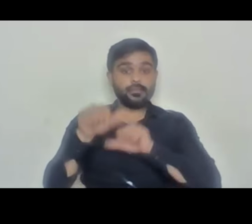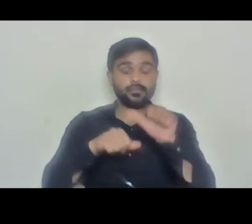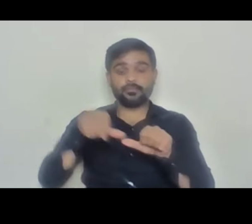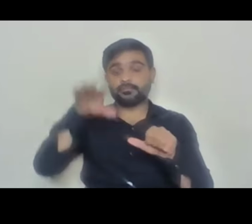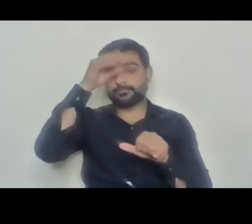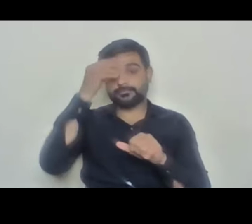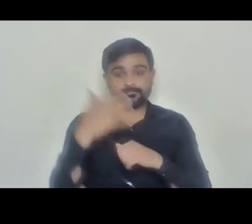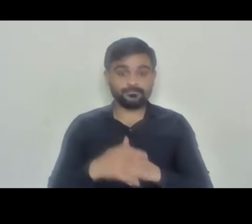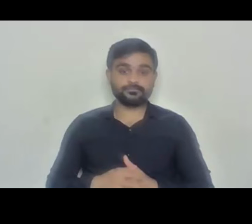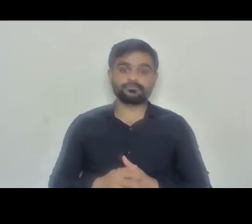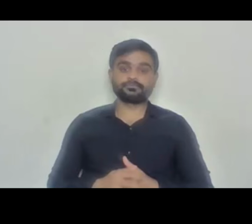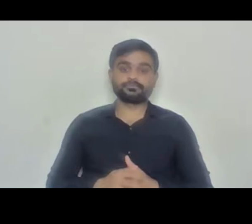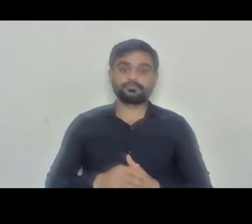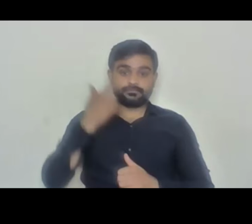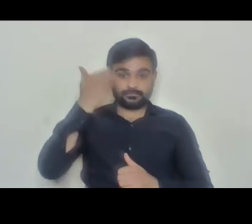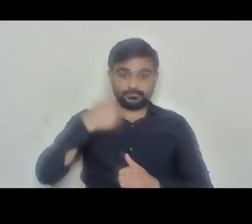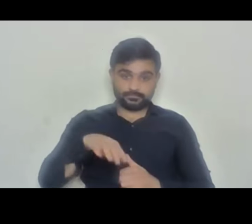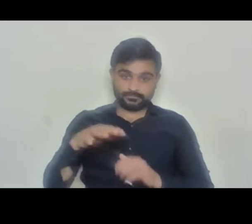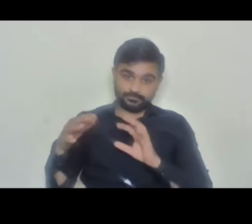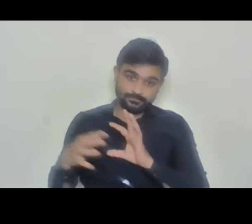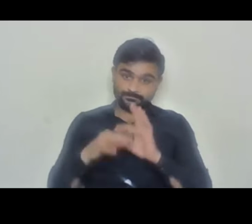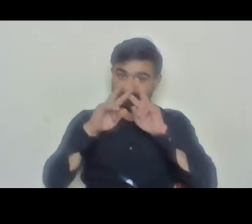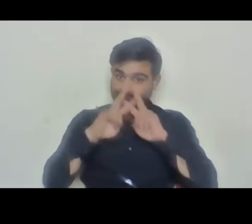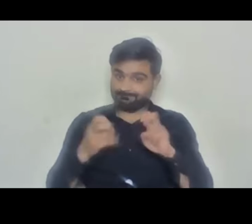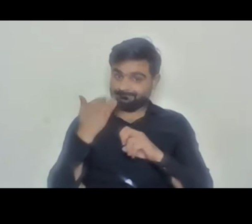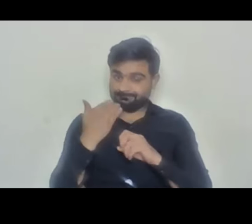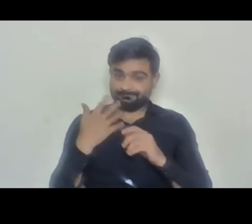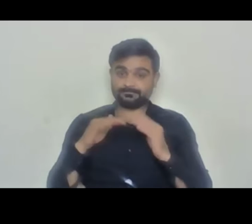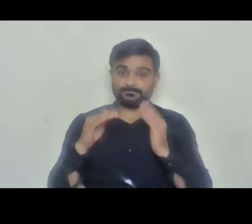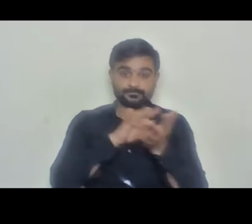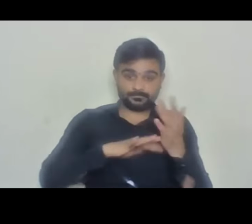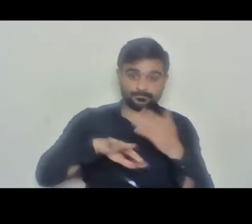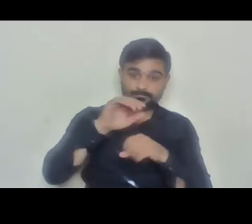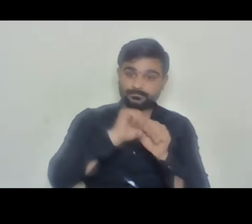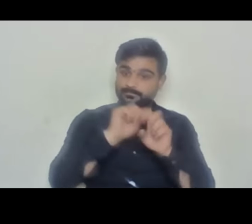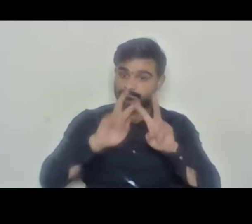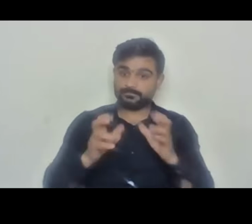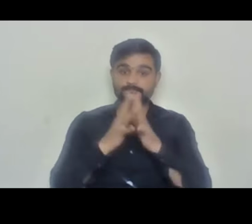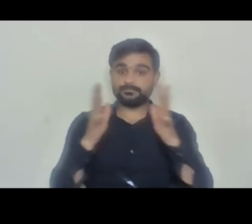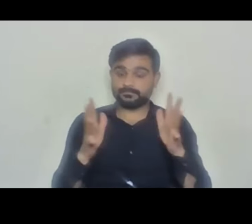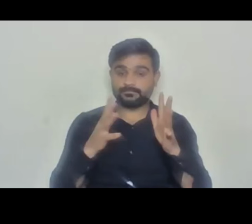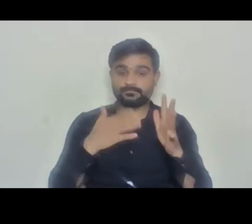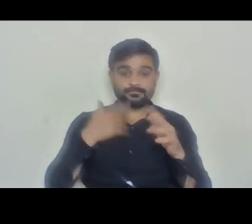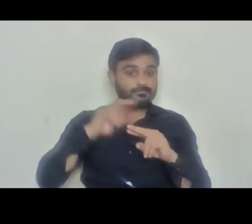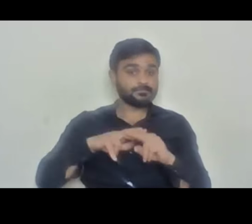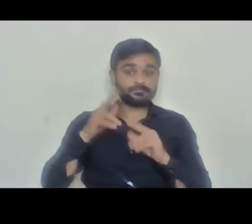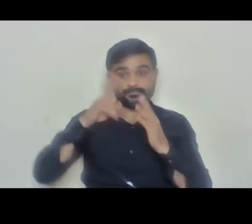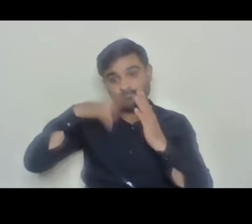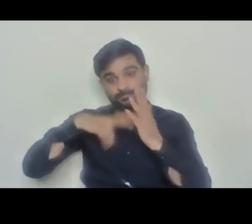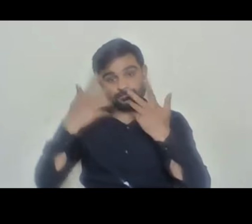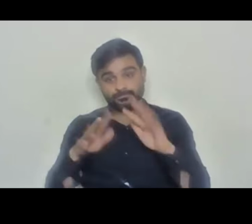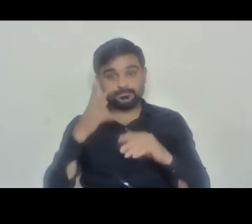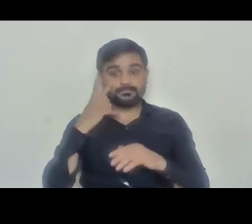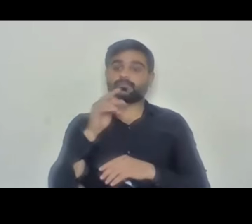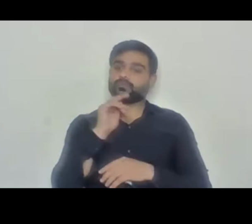it. Or if I am a seasoned researcher who has worked in the area or who has researched a lot, and if I read something and I see,